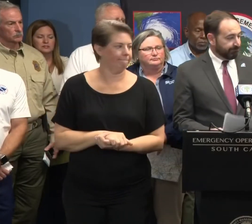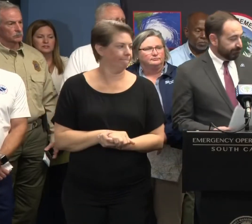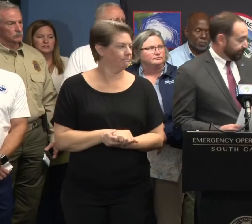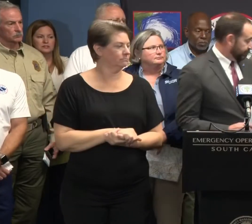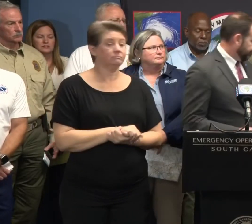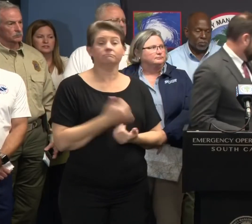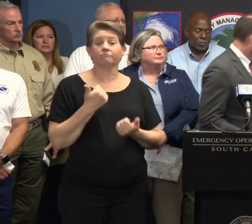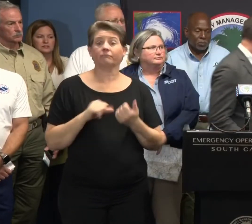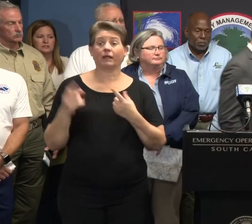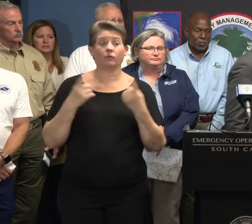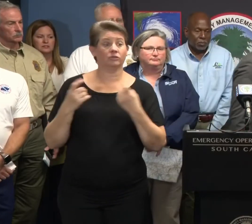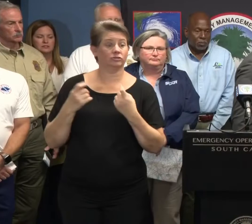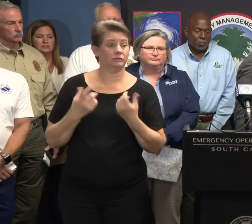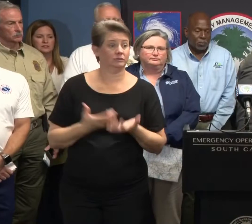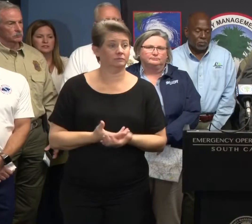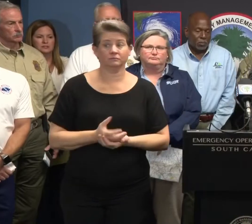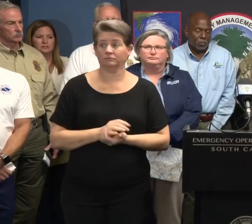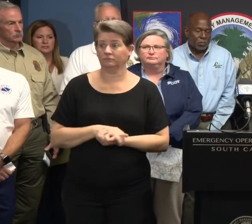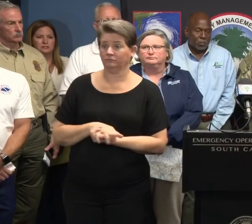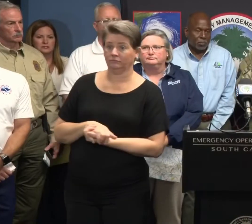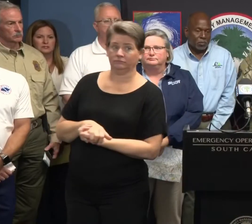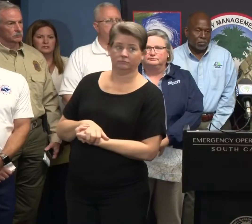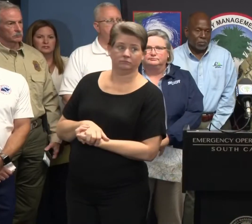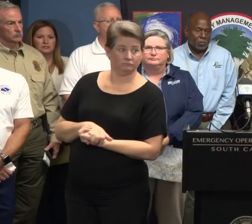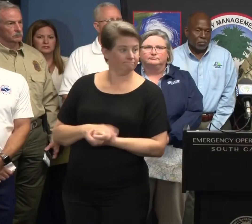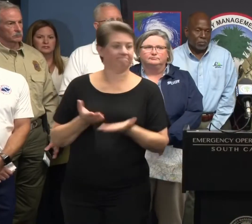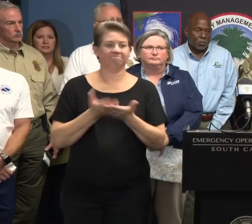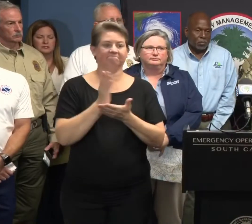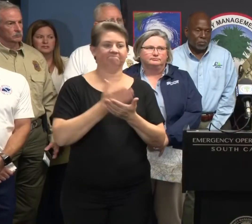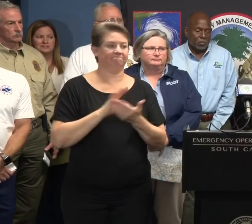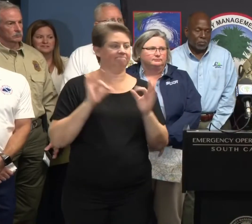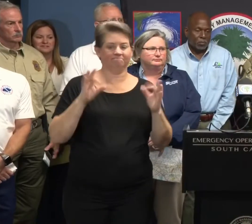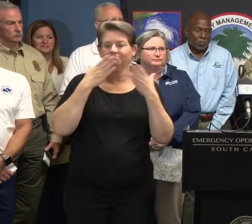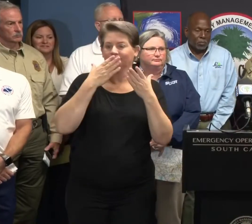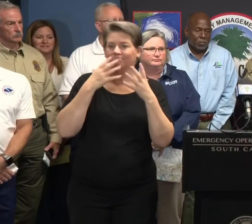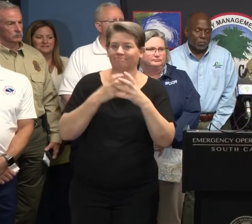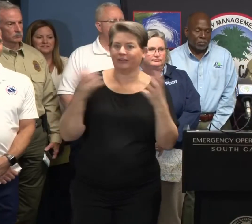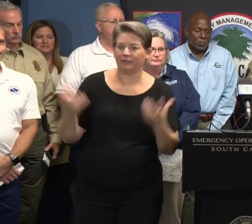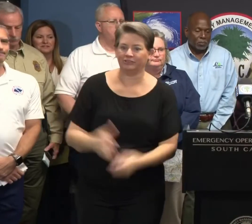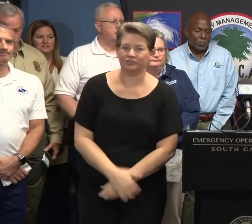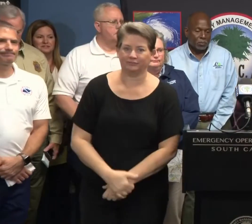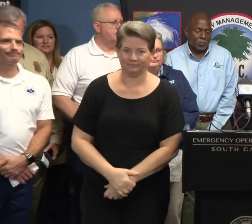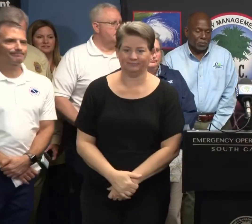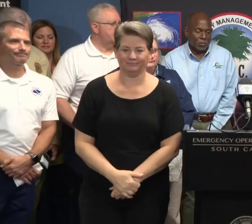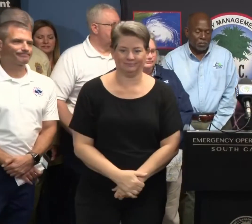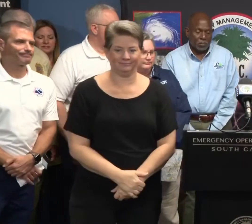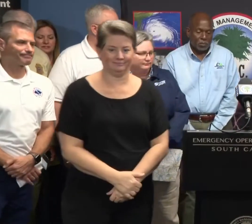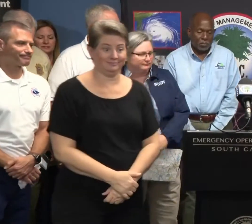More questions? All right. Thank you very much.